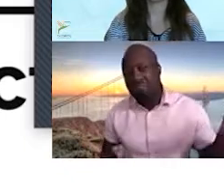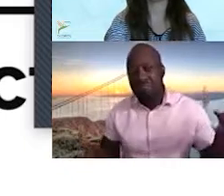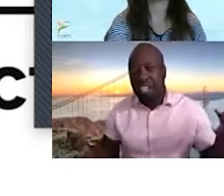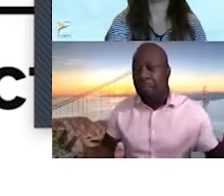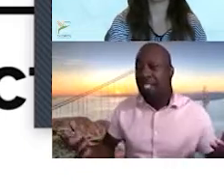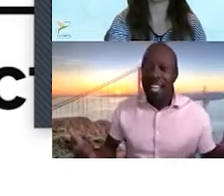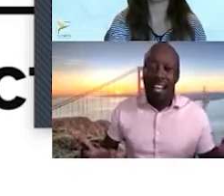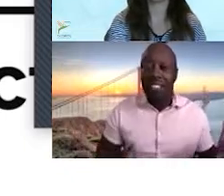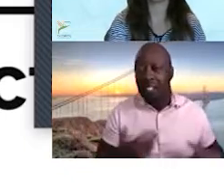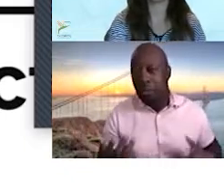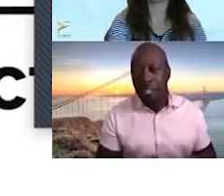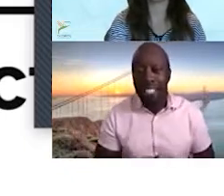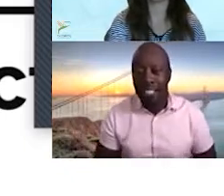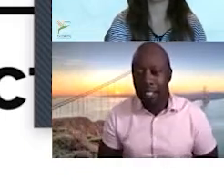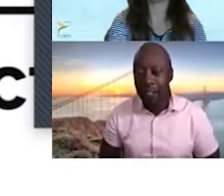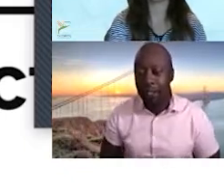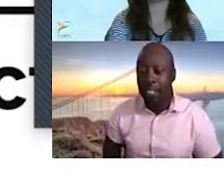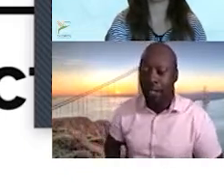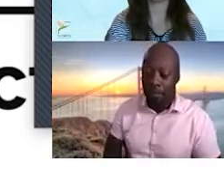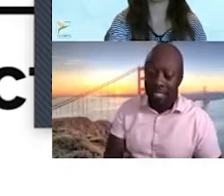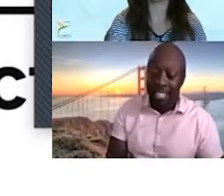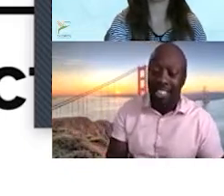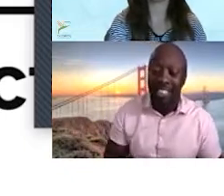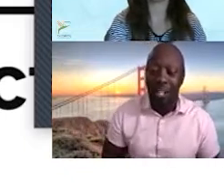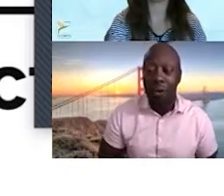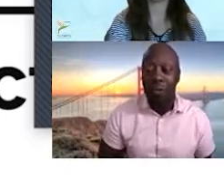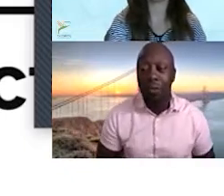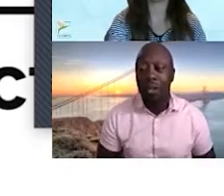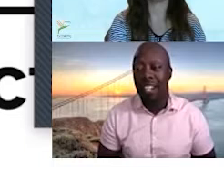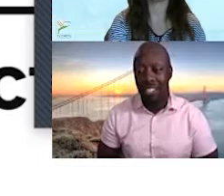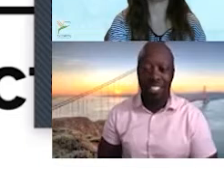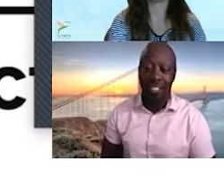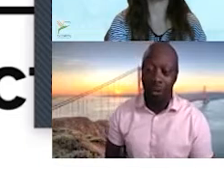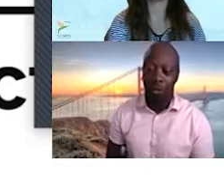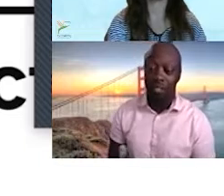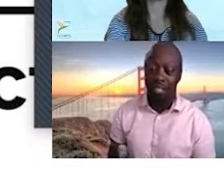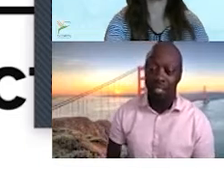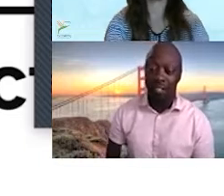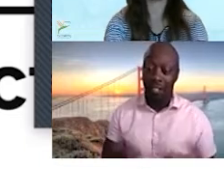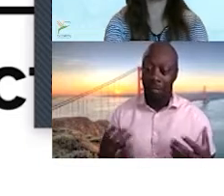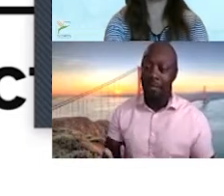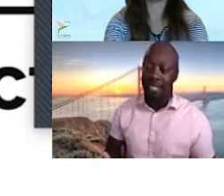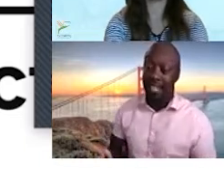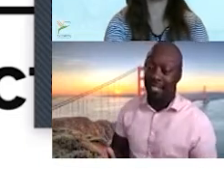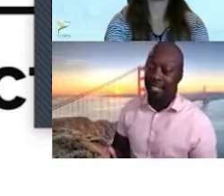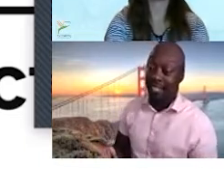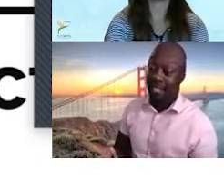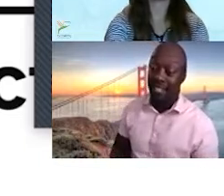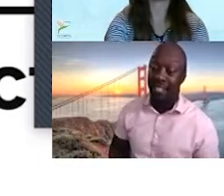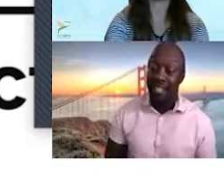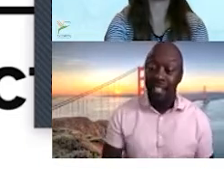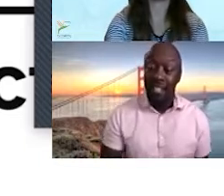just happening now. It's the cool thing to do, but it's actually over 100 years old for the baby sign.